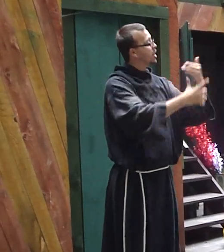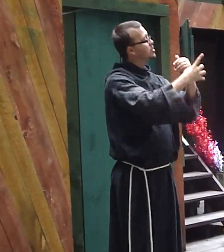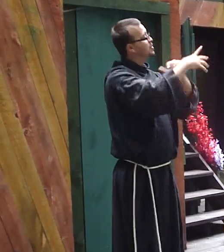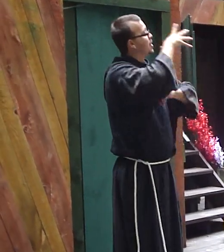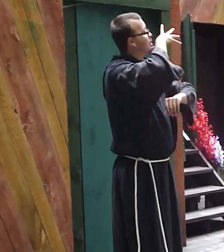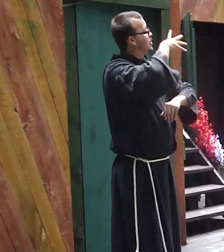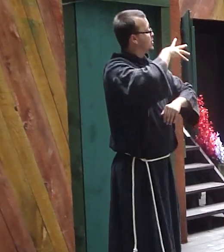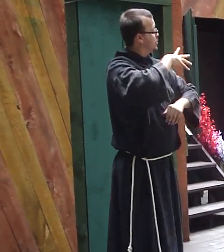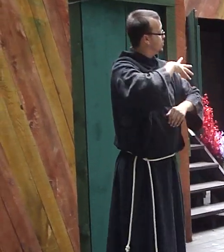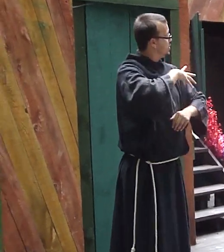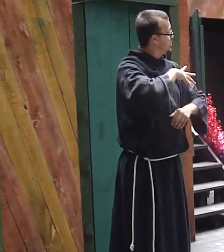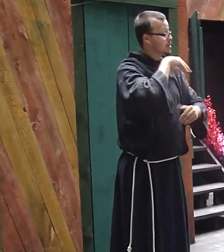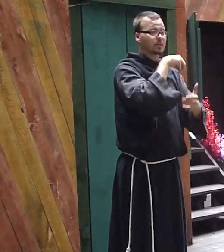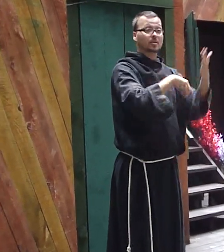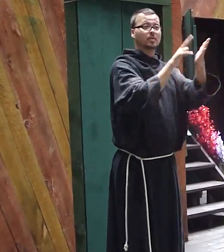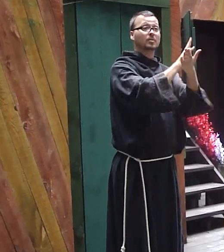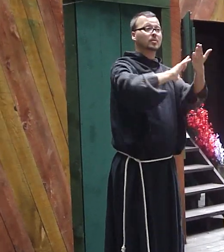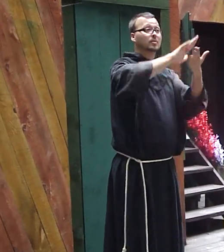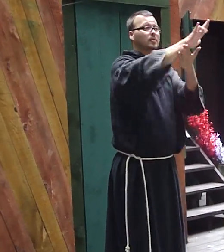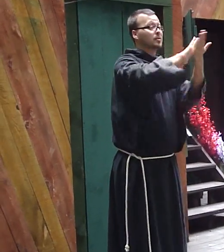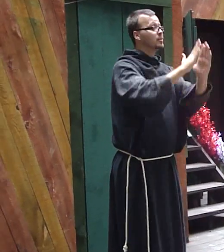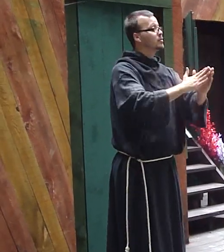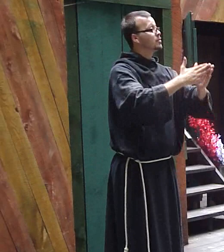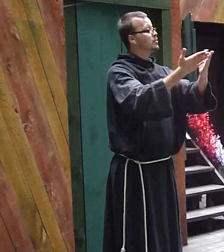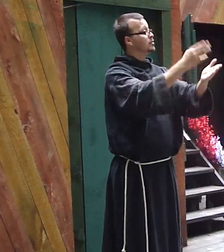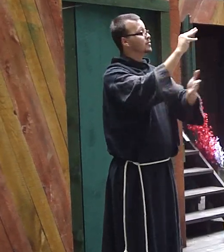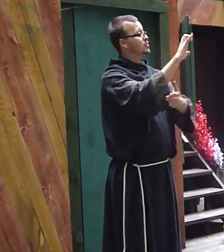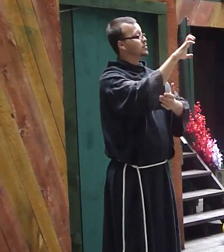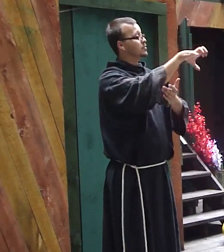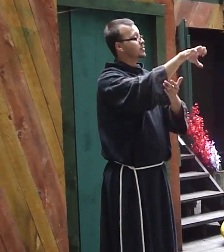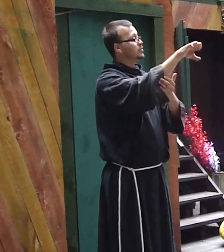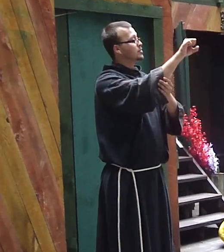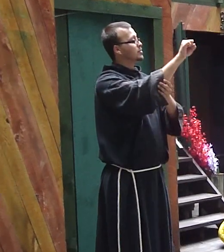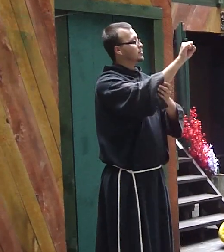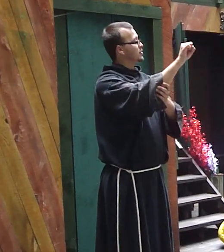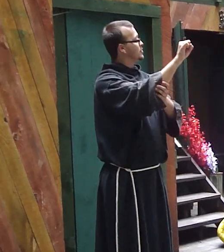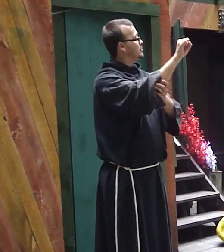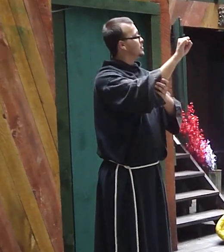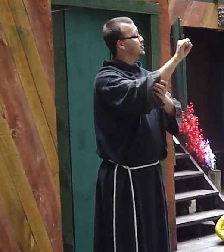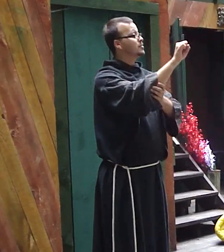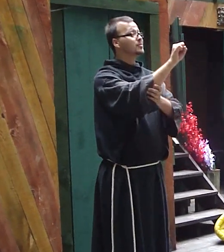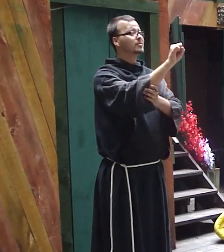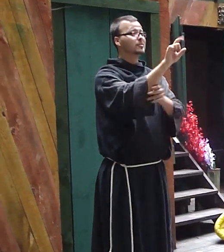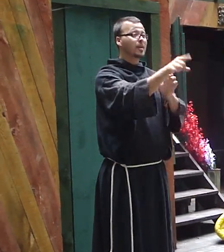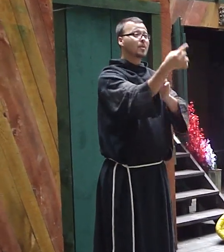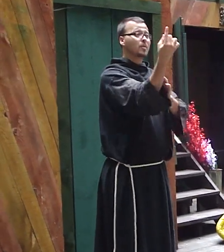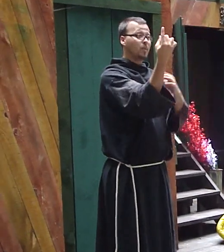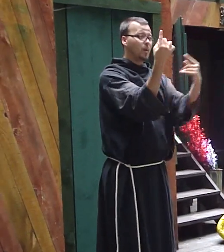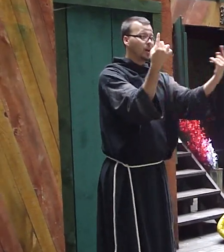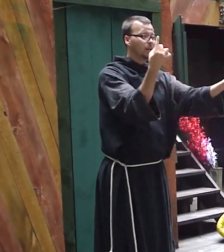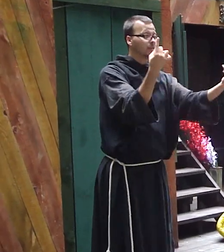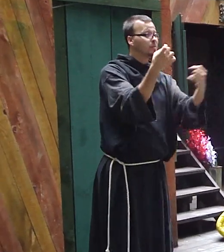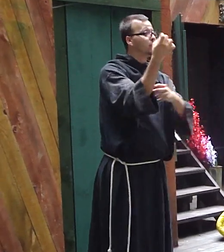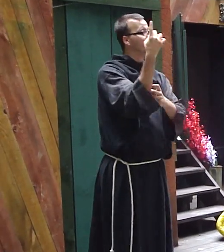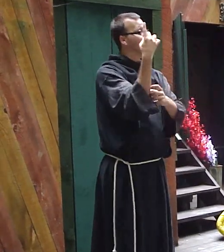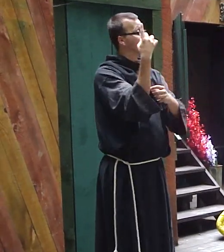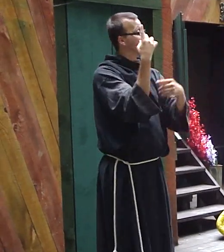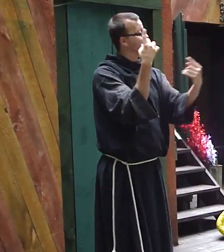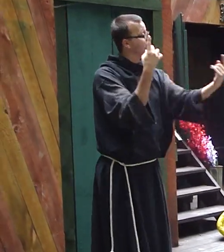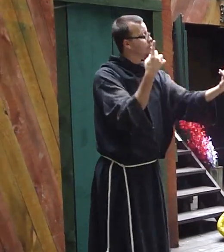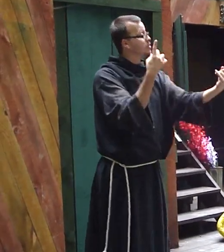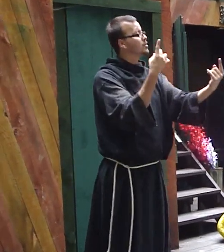One. Constipated woman in the holy books of Moses. And the one.